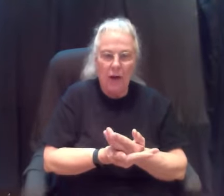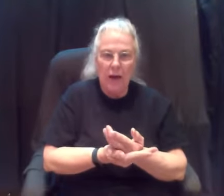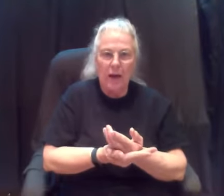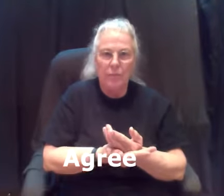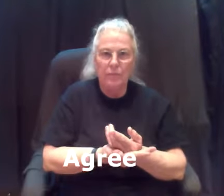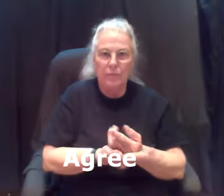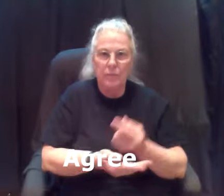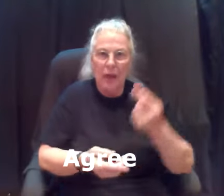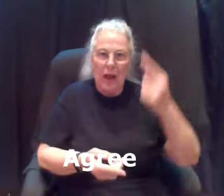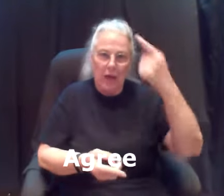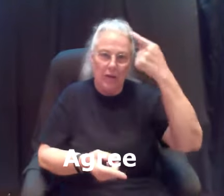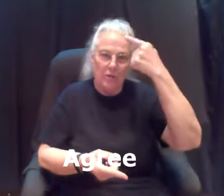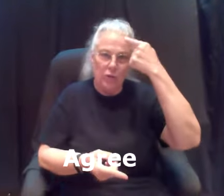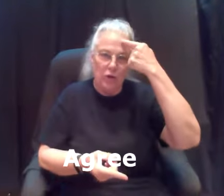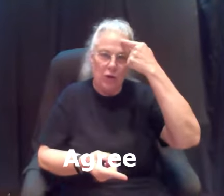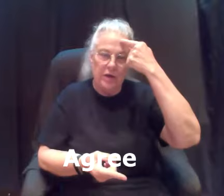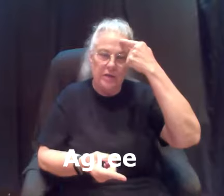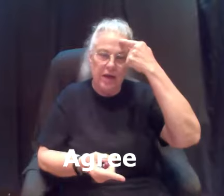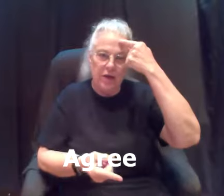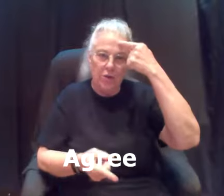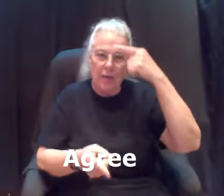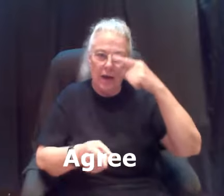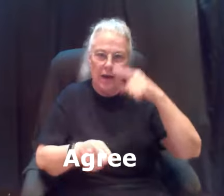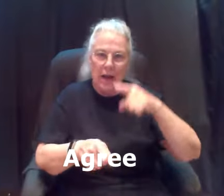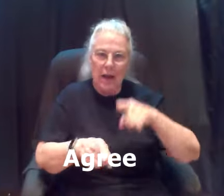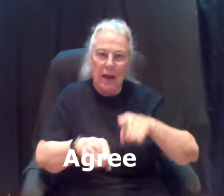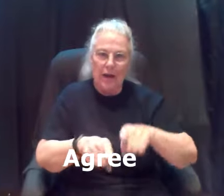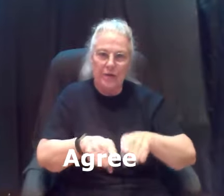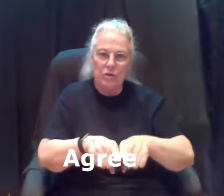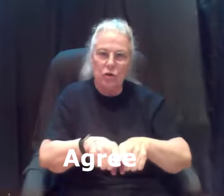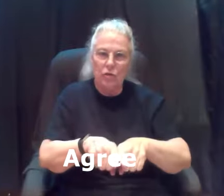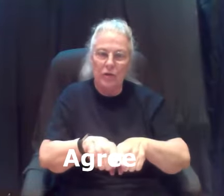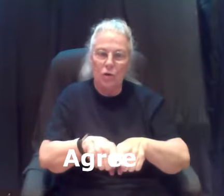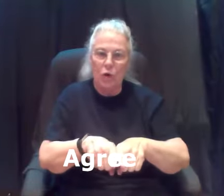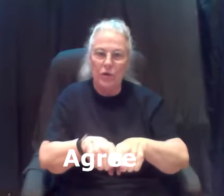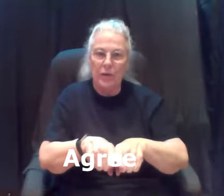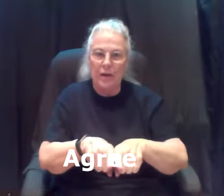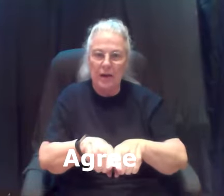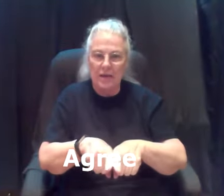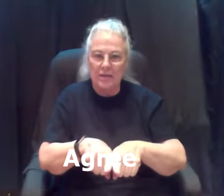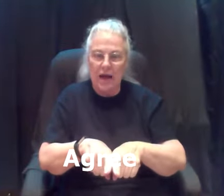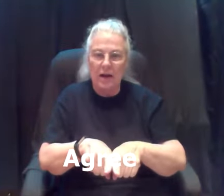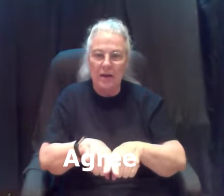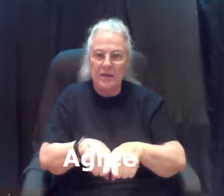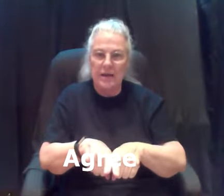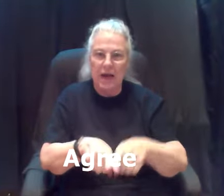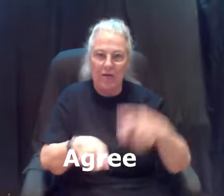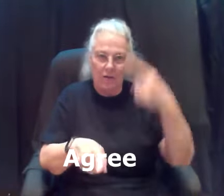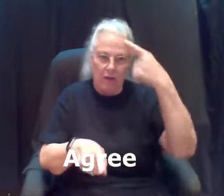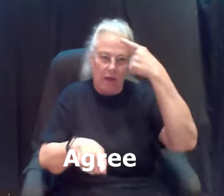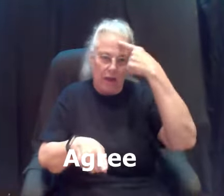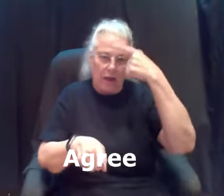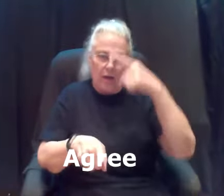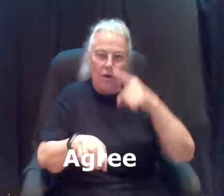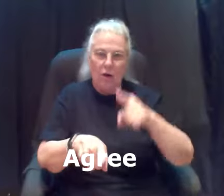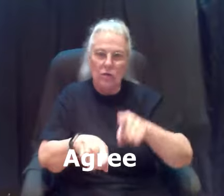Agree. And that's where you're going to take your mind, and it's two that are going to be exactly together because we